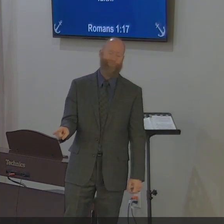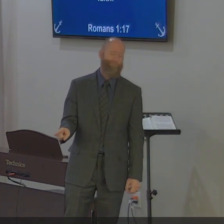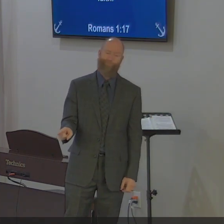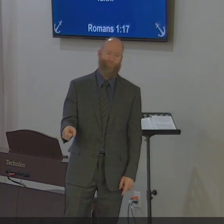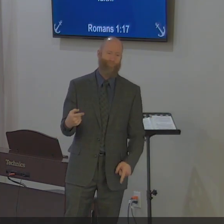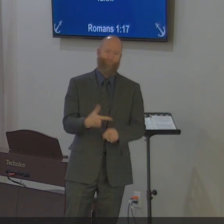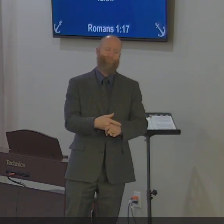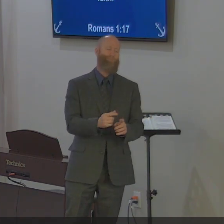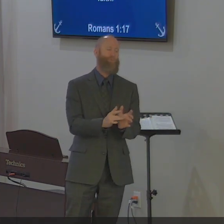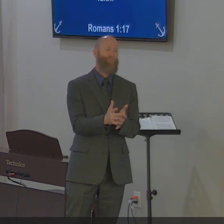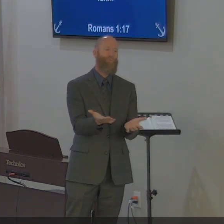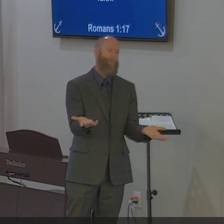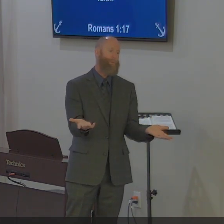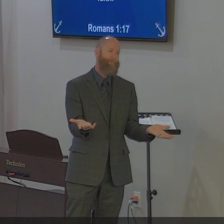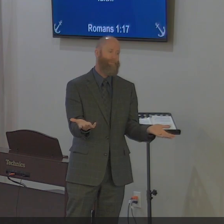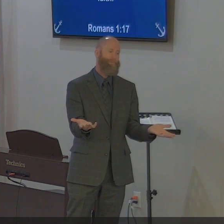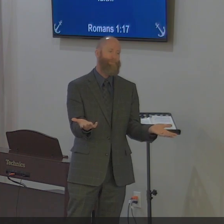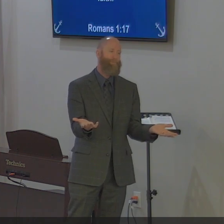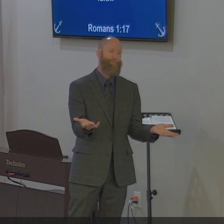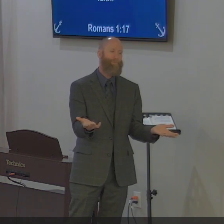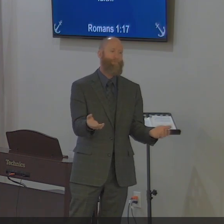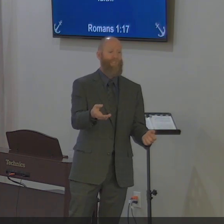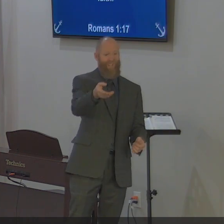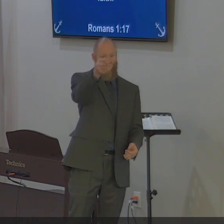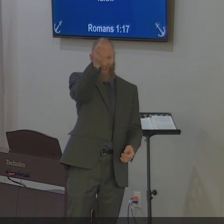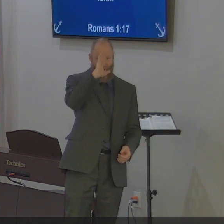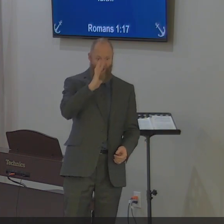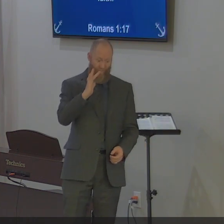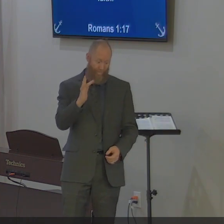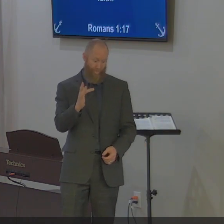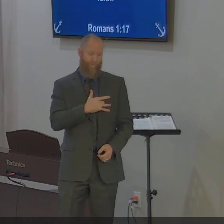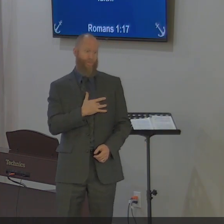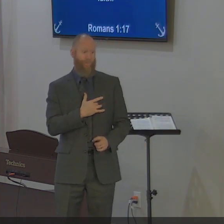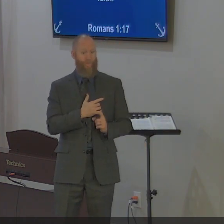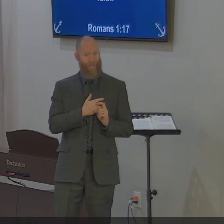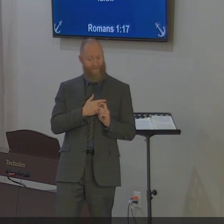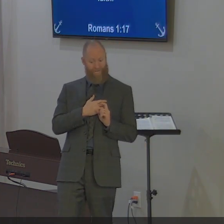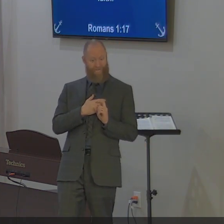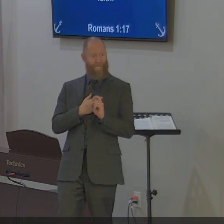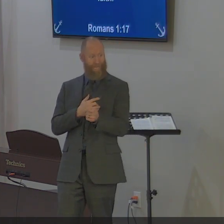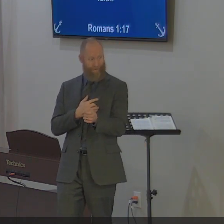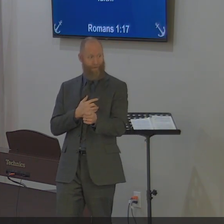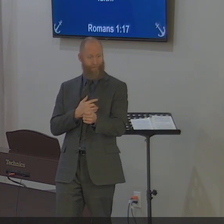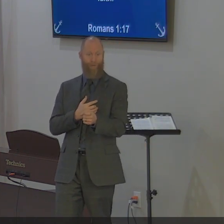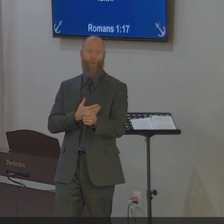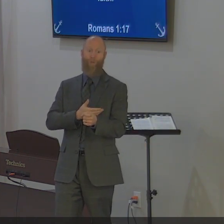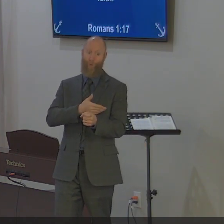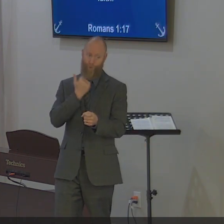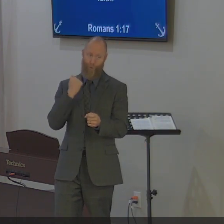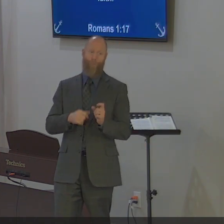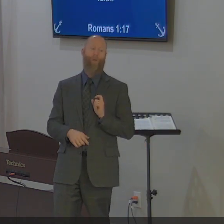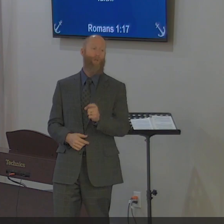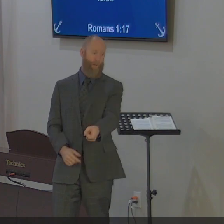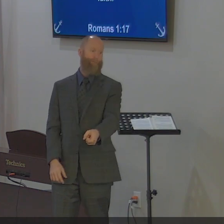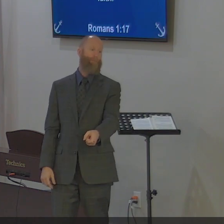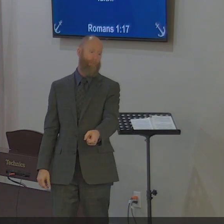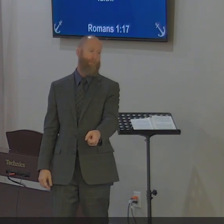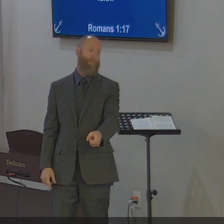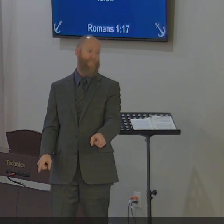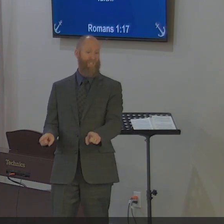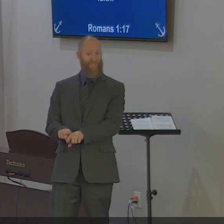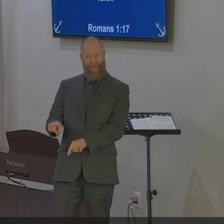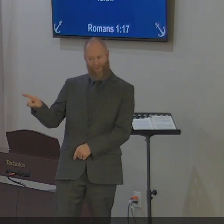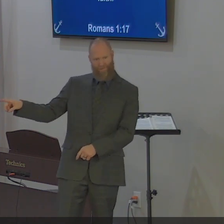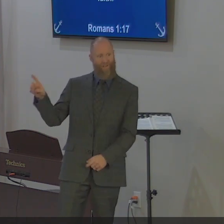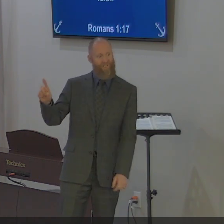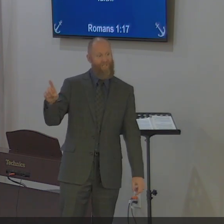But when God works in your heart to give, and he does, God's worked in my heart to give many times, and we say,